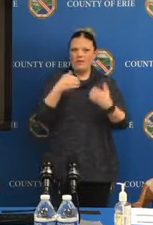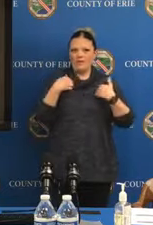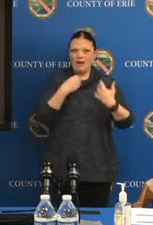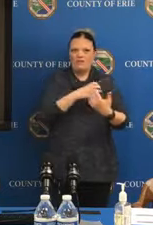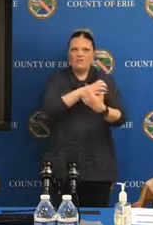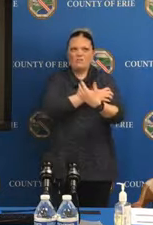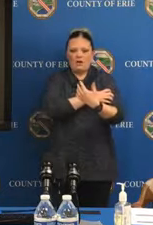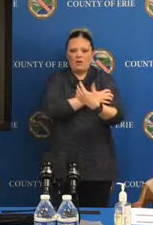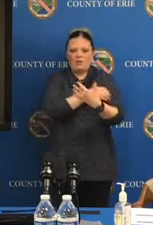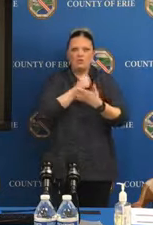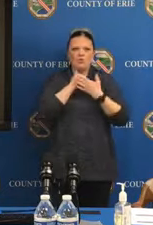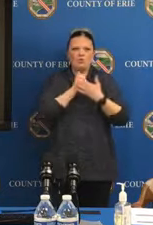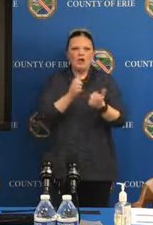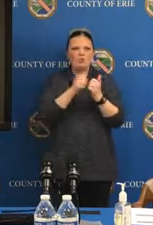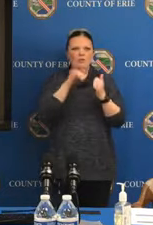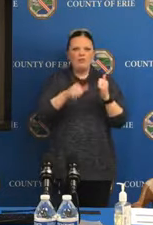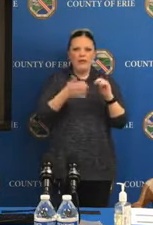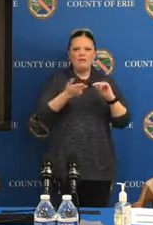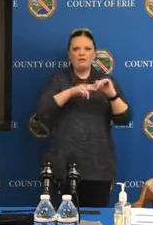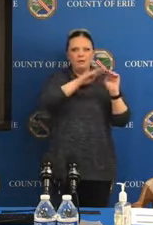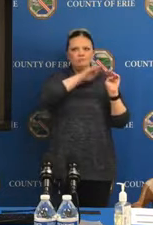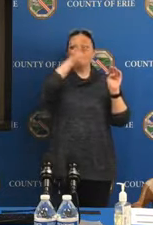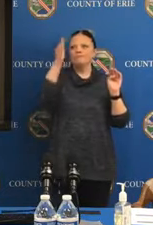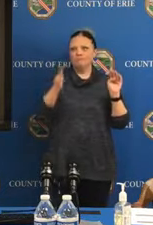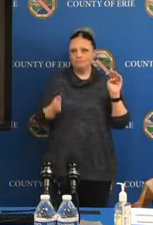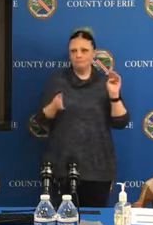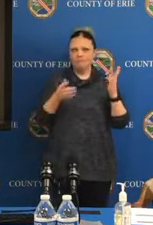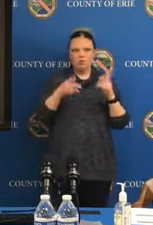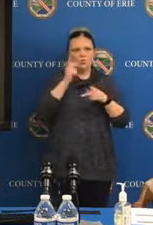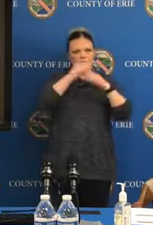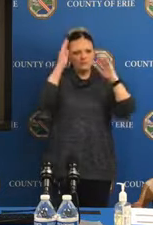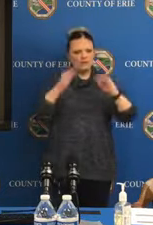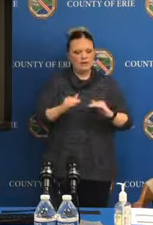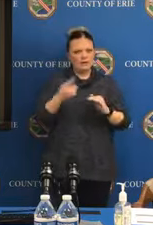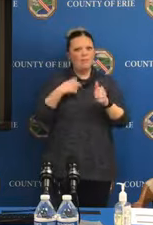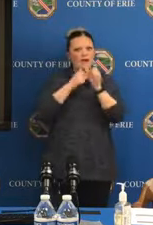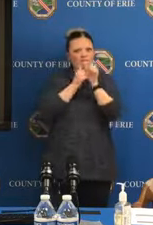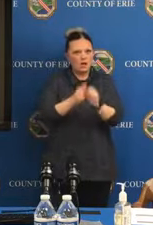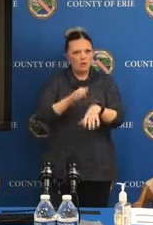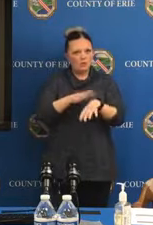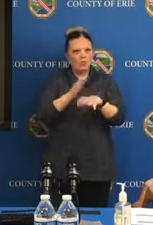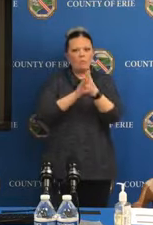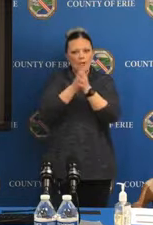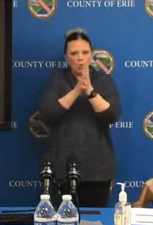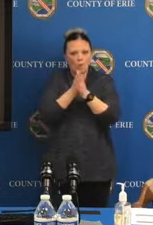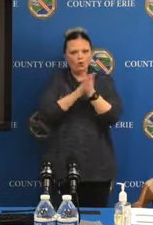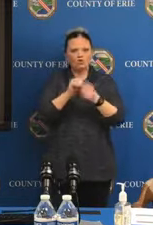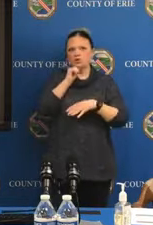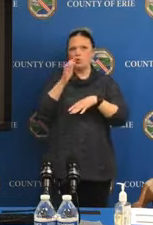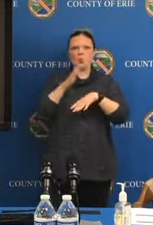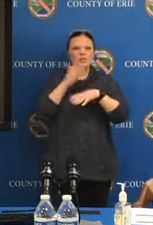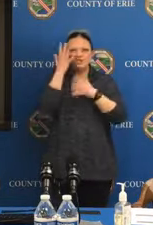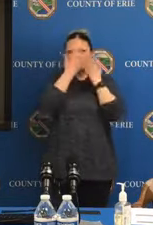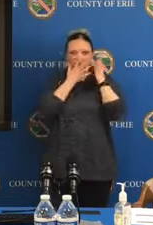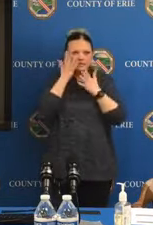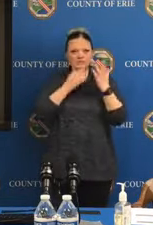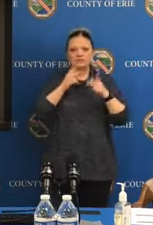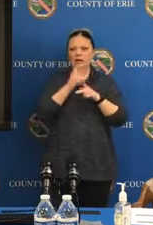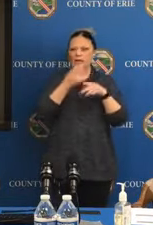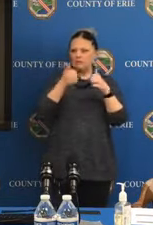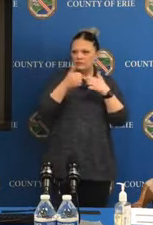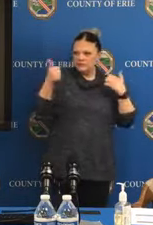help bend the curve, friends, and we will do that by heeding all of the warnings, by washing our hands, by not touching our face, by keeping